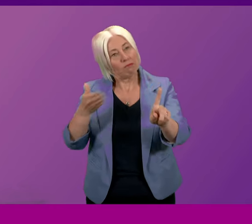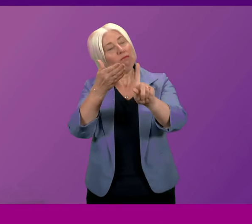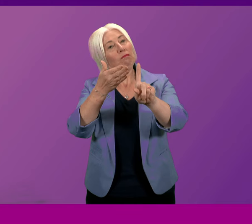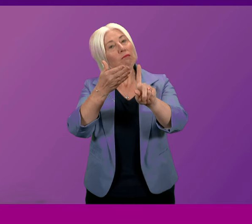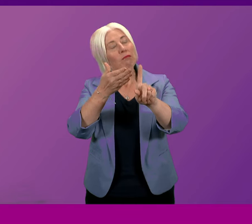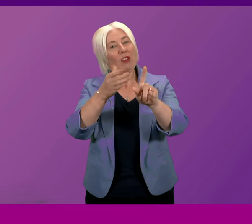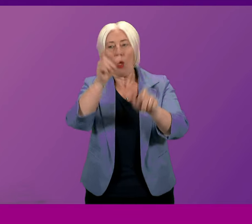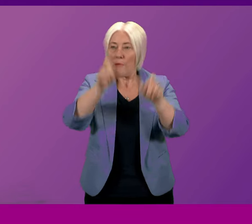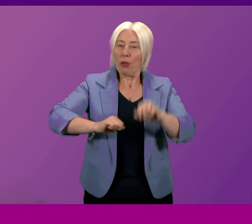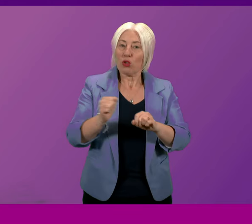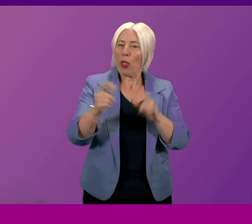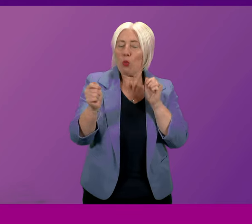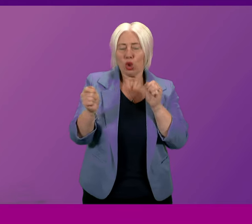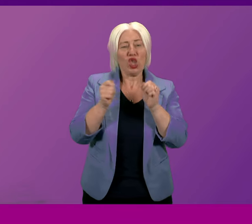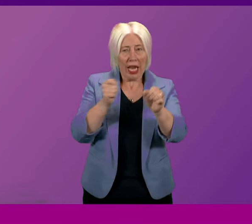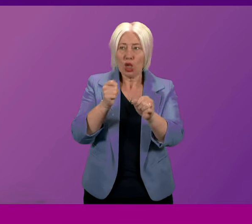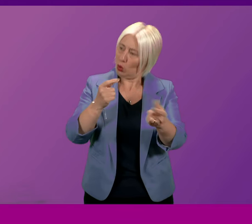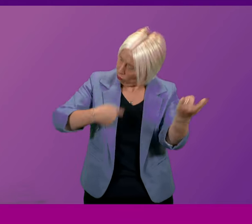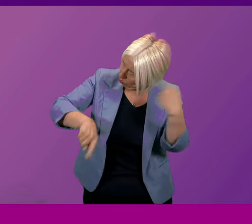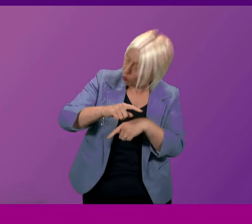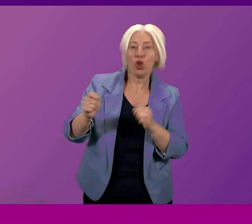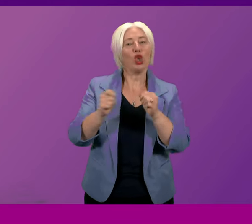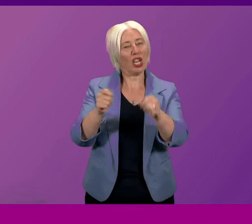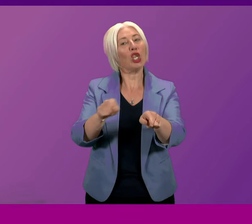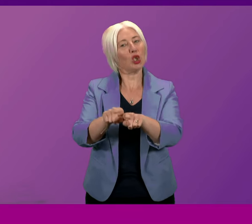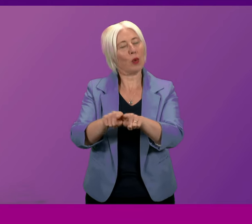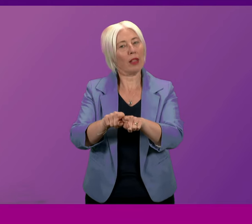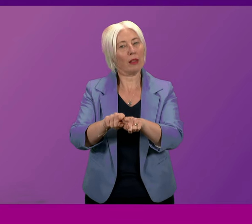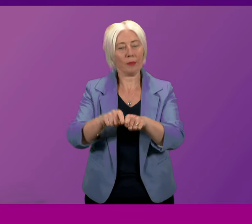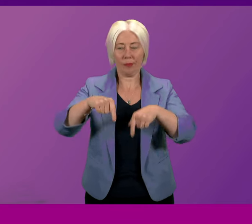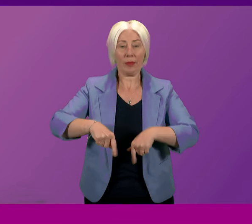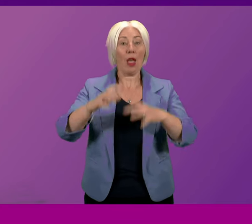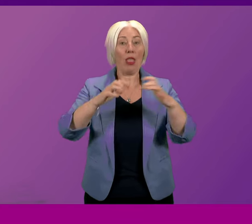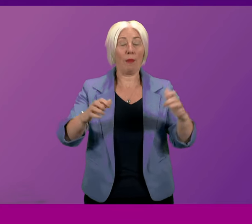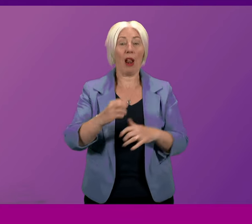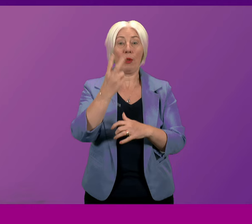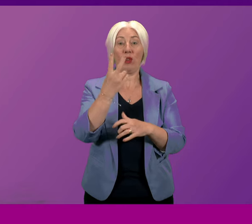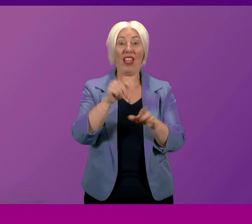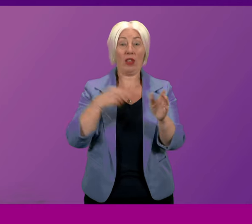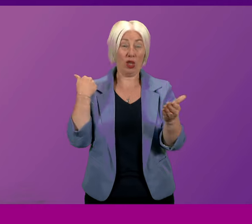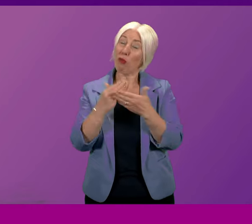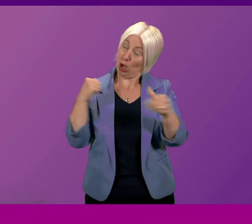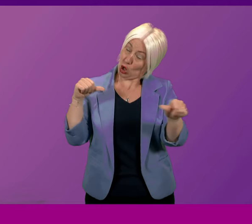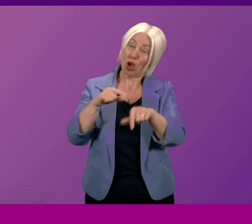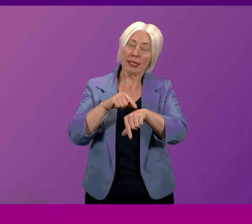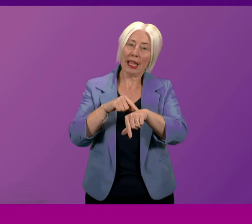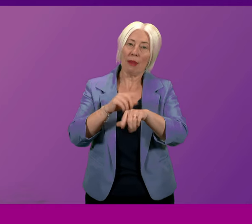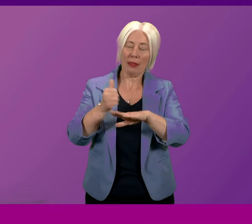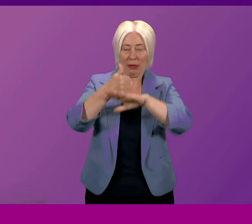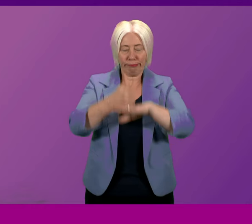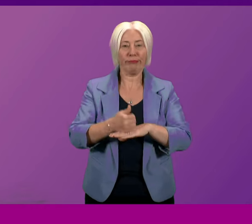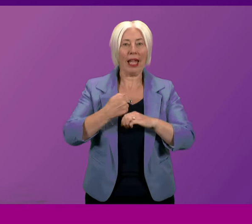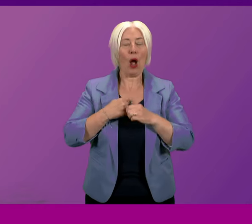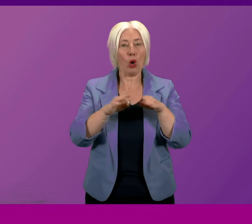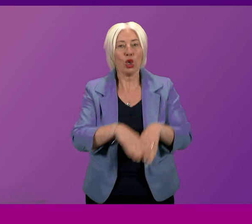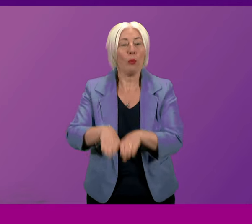change. And while the Parliament has, in 25 short years, become embedded in our democracy, we remain